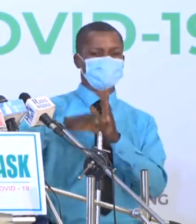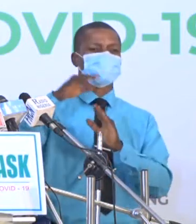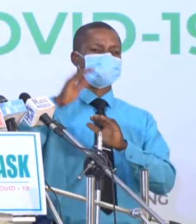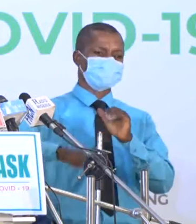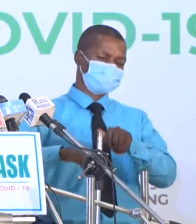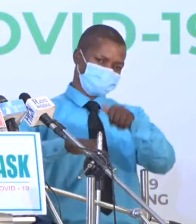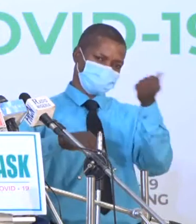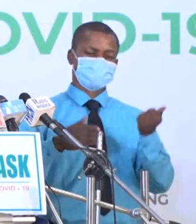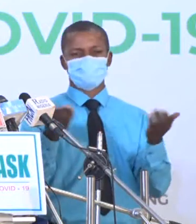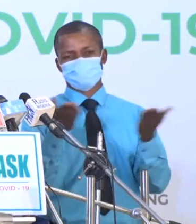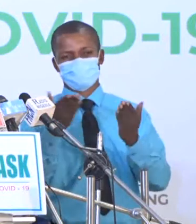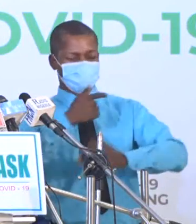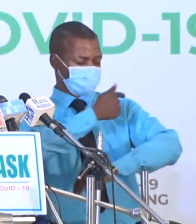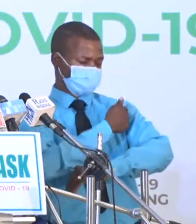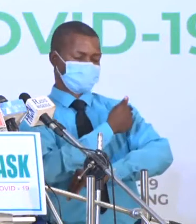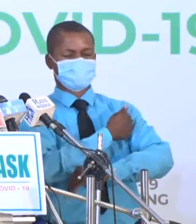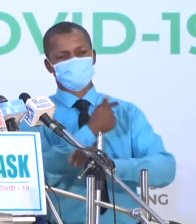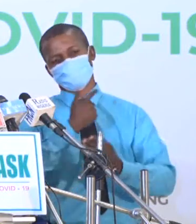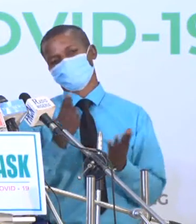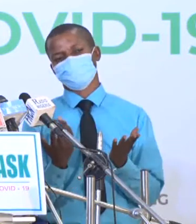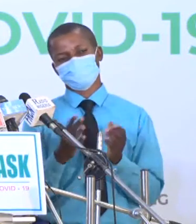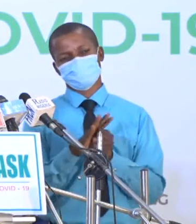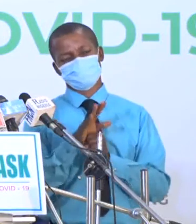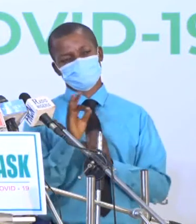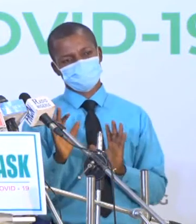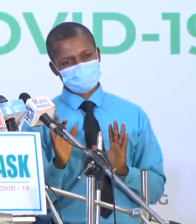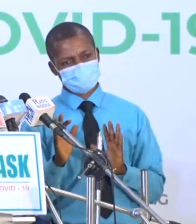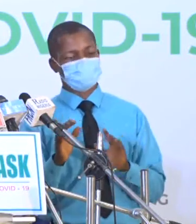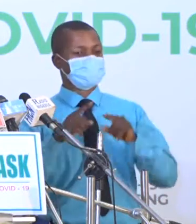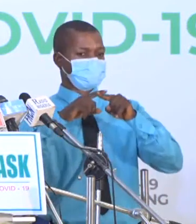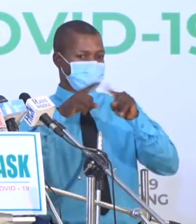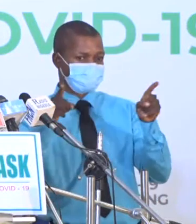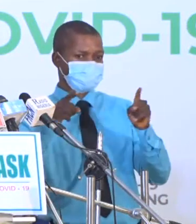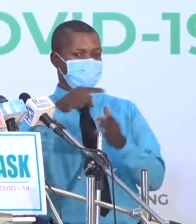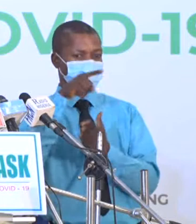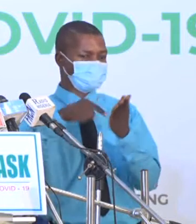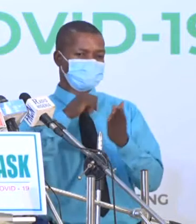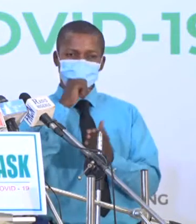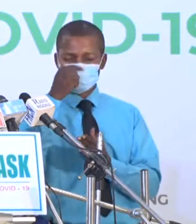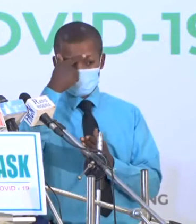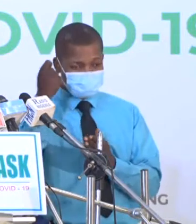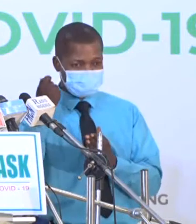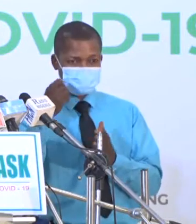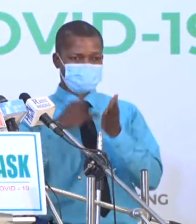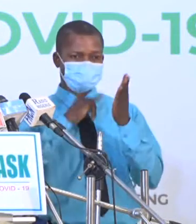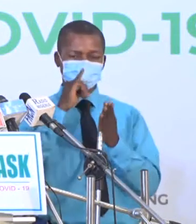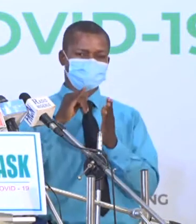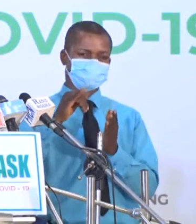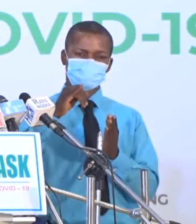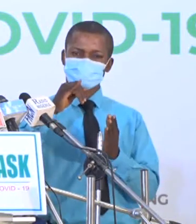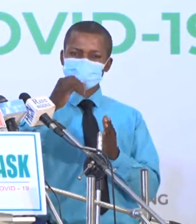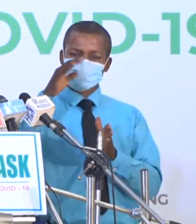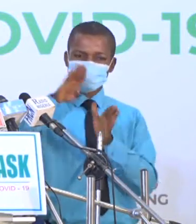brands of COVID-19 vaccines. However, this is not because it is inferior. It